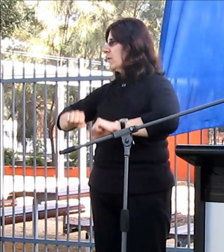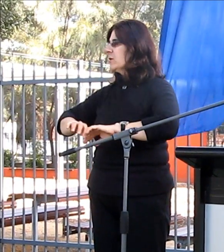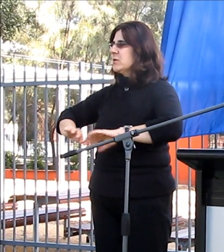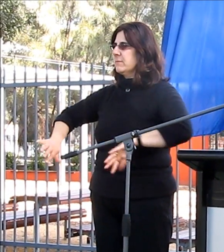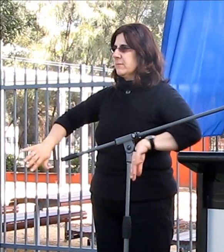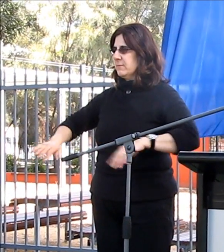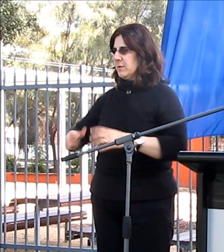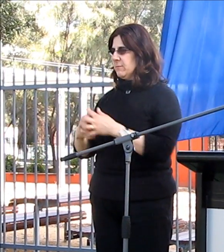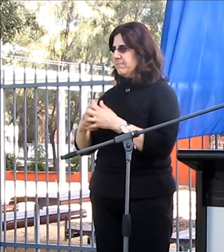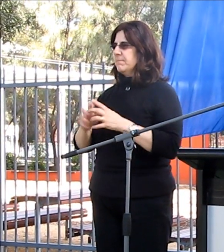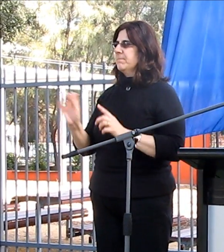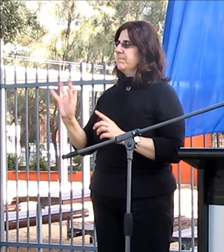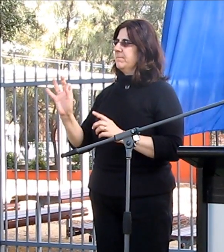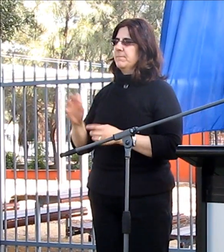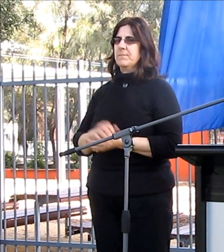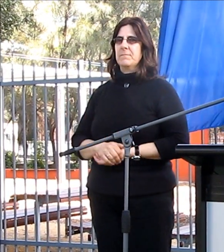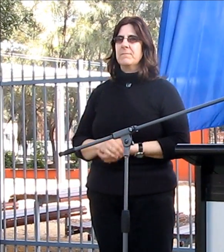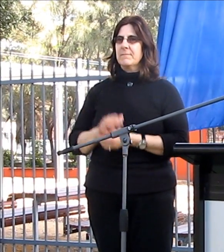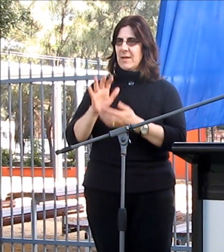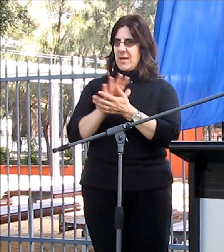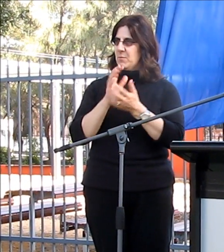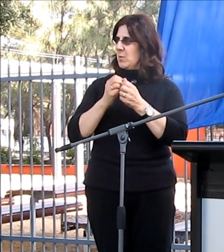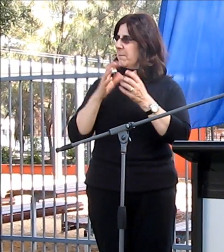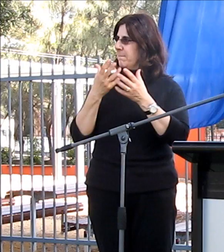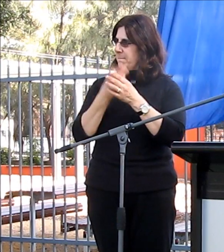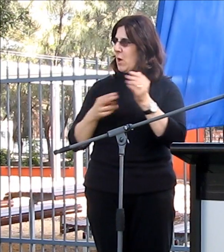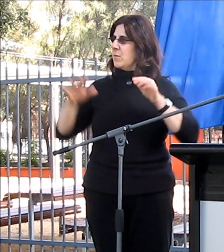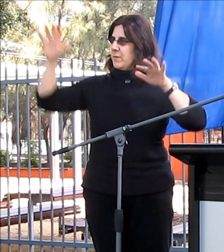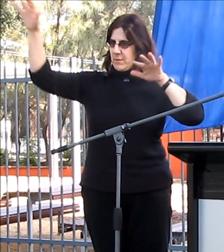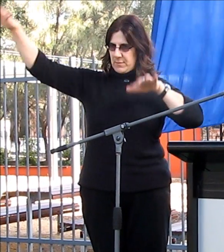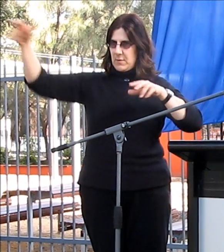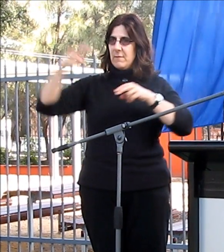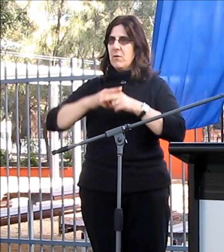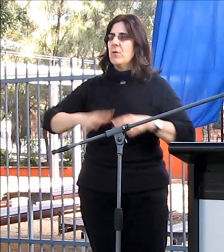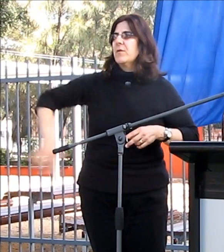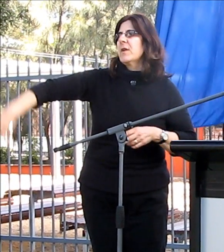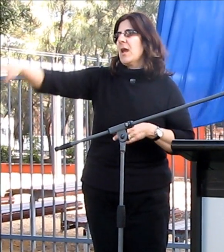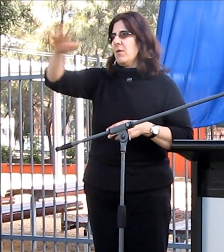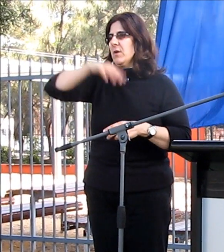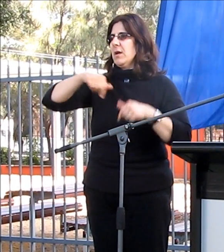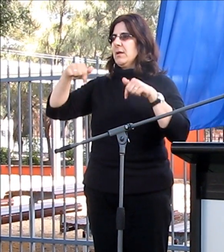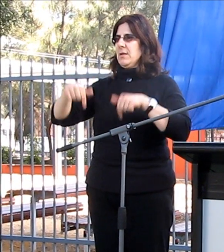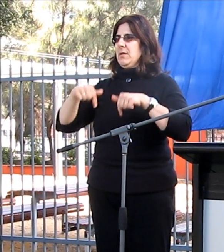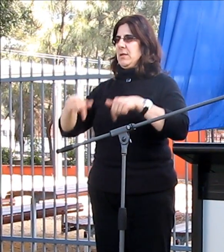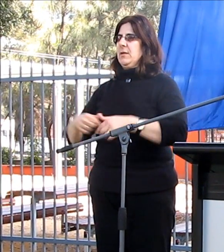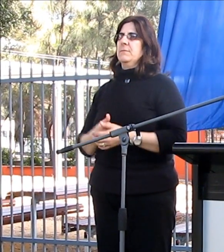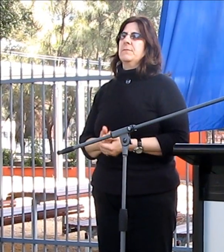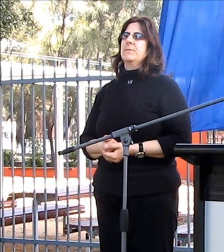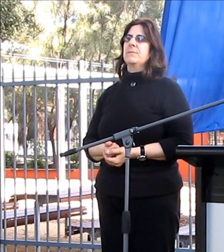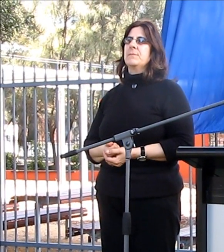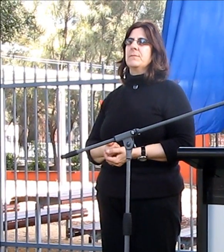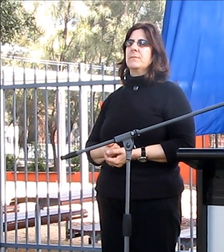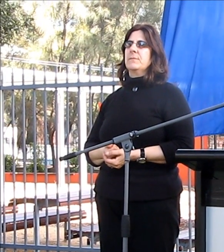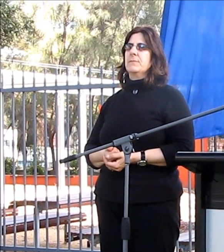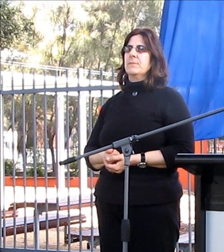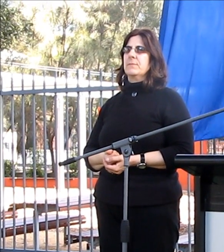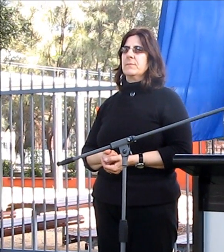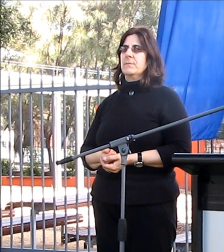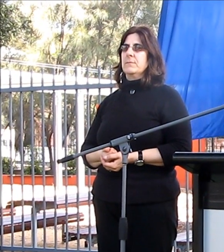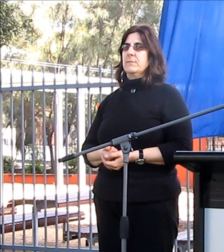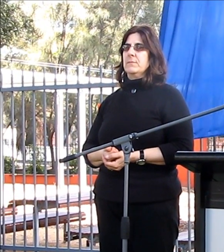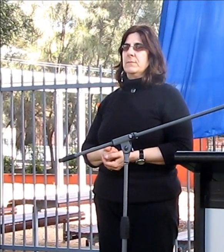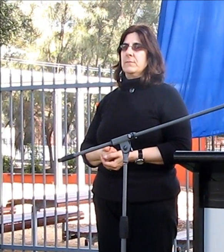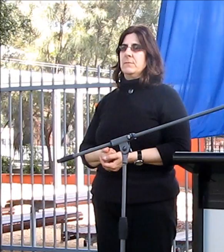So we're really pleased with these two new parks for Woolloomooloo, showing that, you know, we really want to